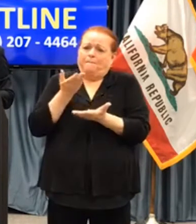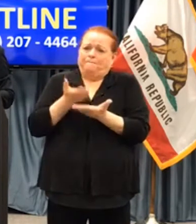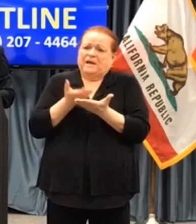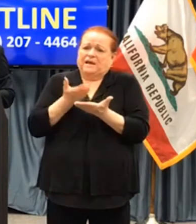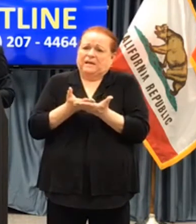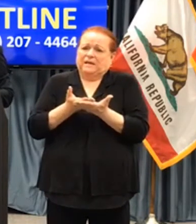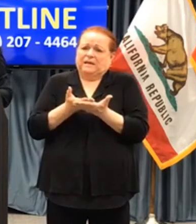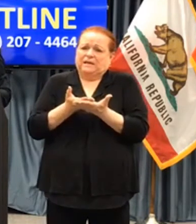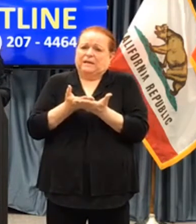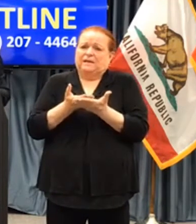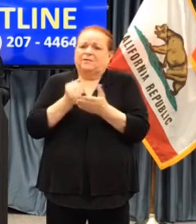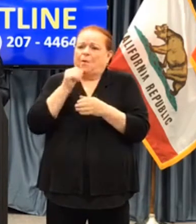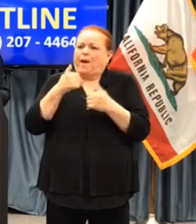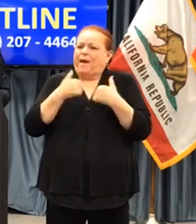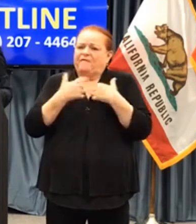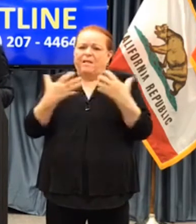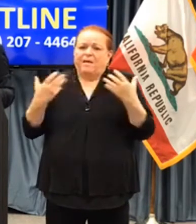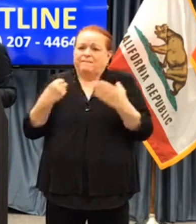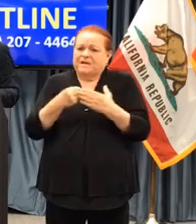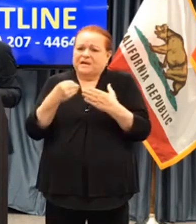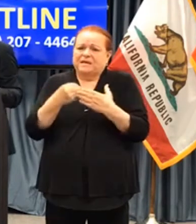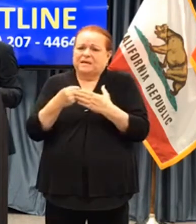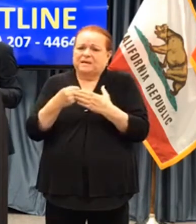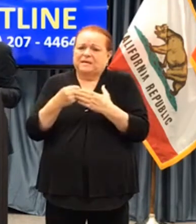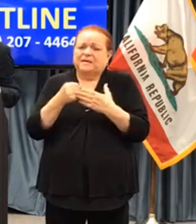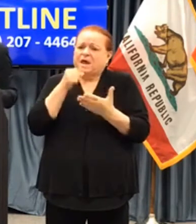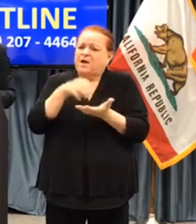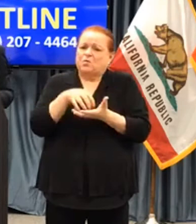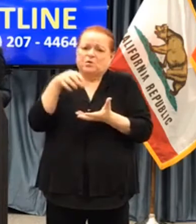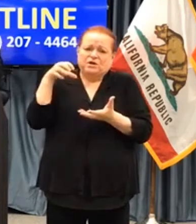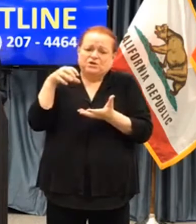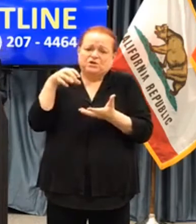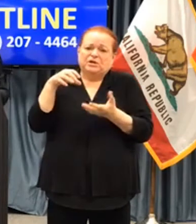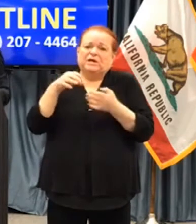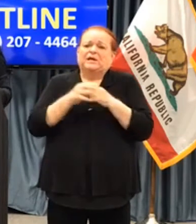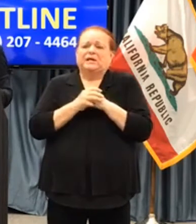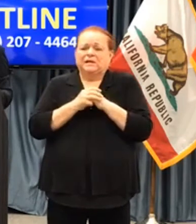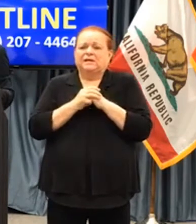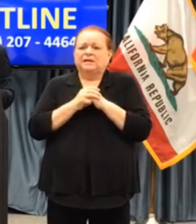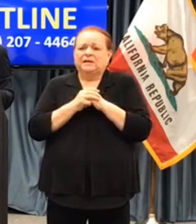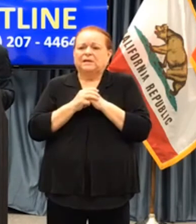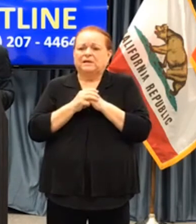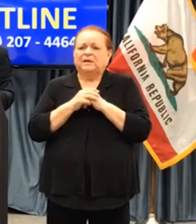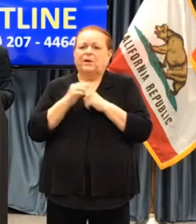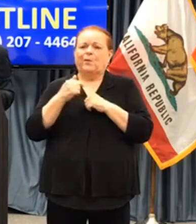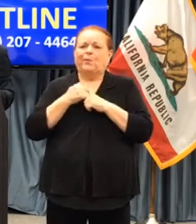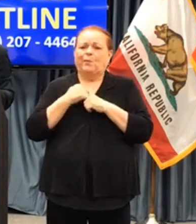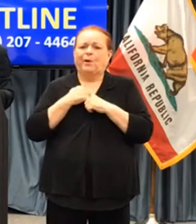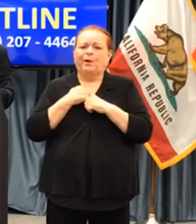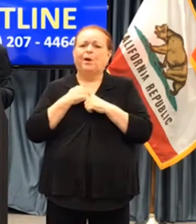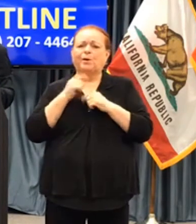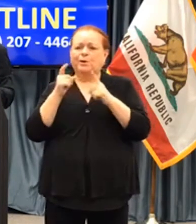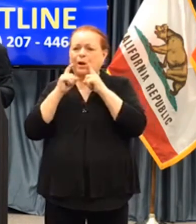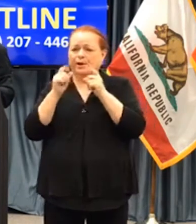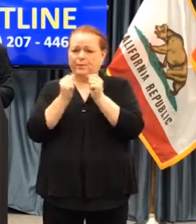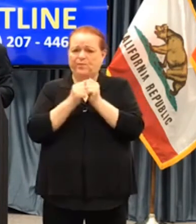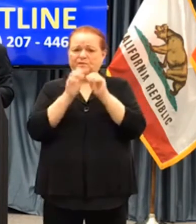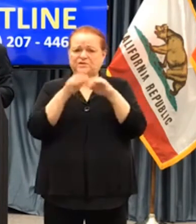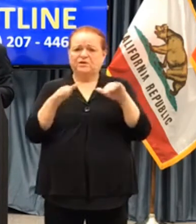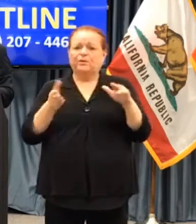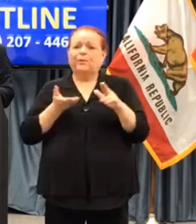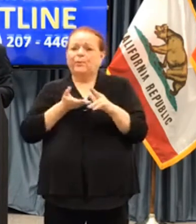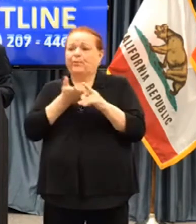homes. And I asked about that today, and so if their parents are home, we're communicating with the kid through